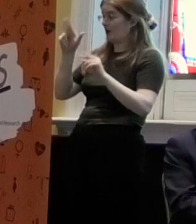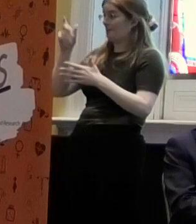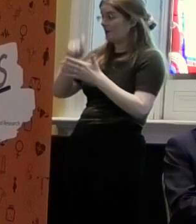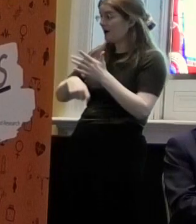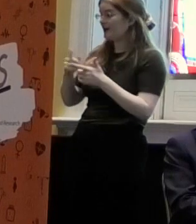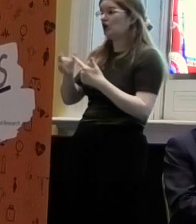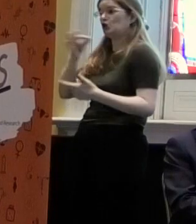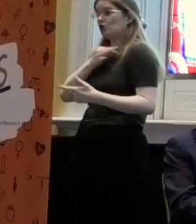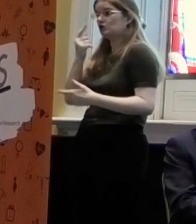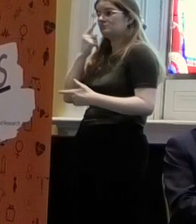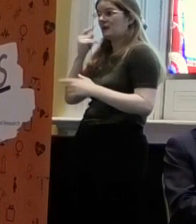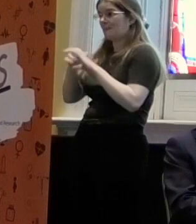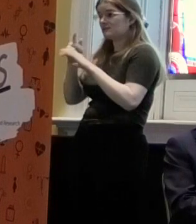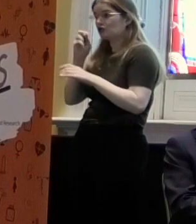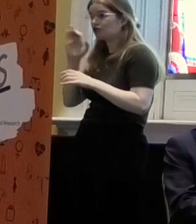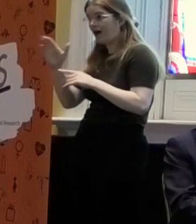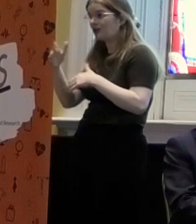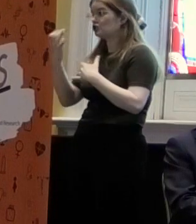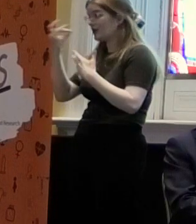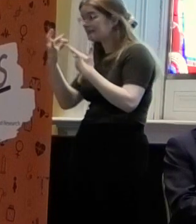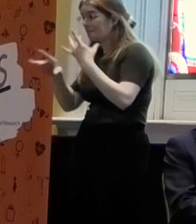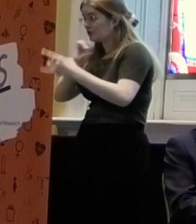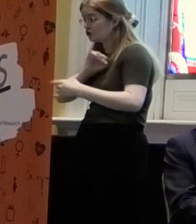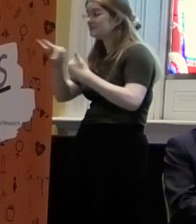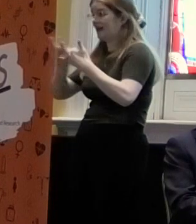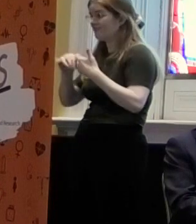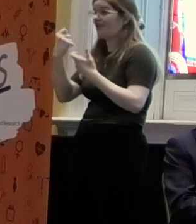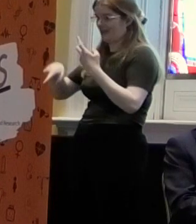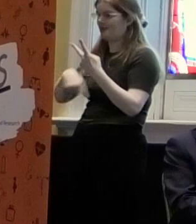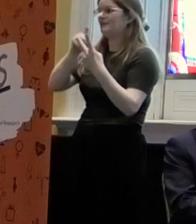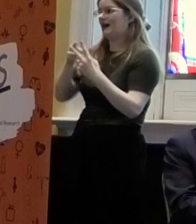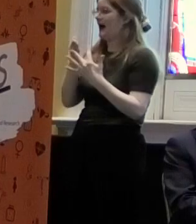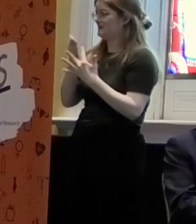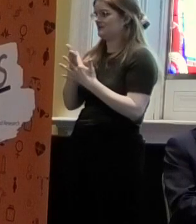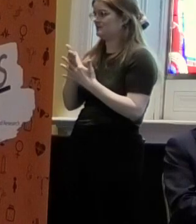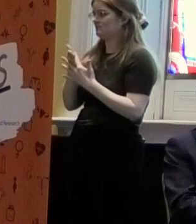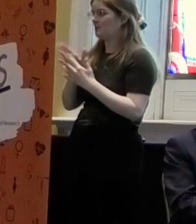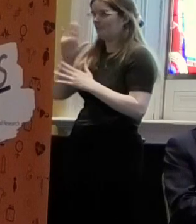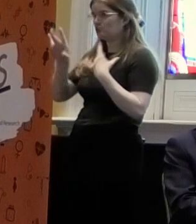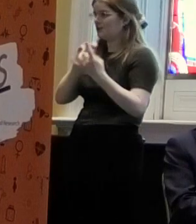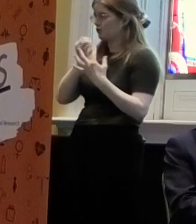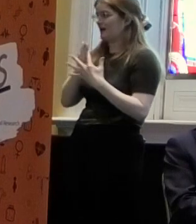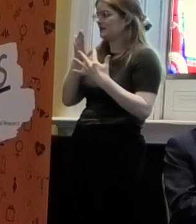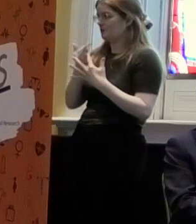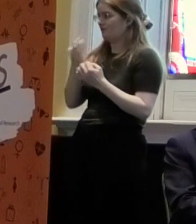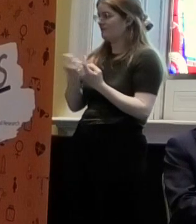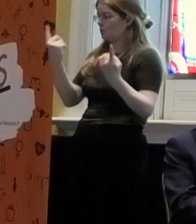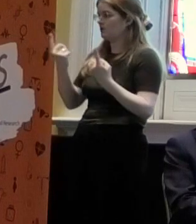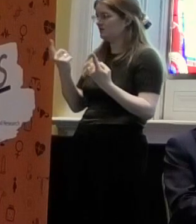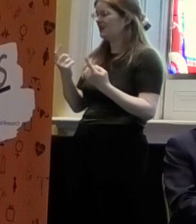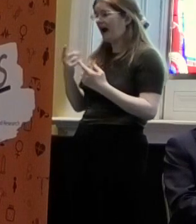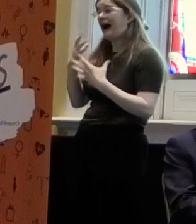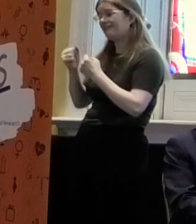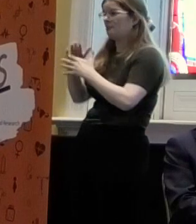proper trials have been done, but then come to market, and then that there's access, you know, for people. So there's a whole process when it comes to drugs